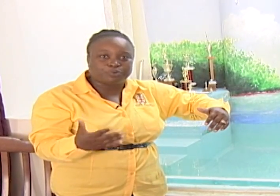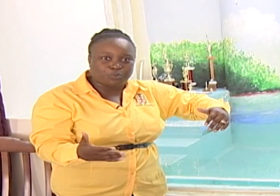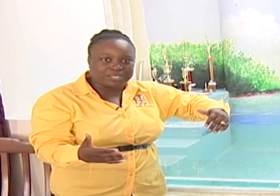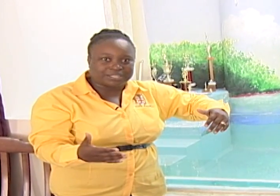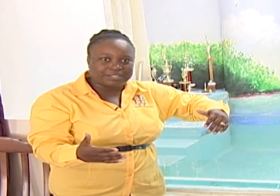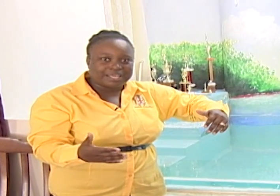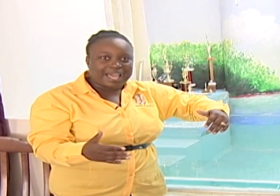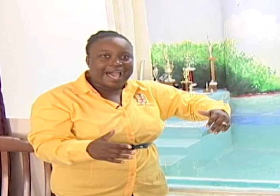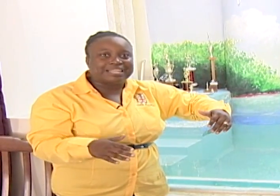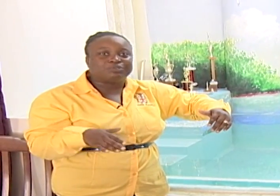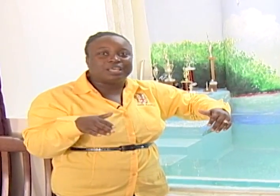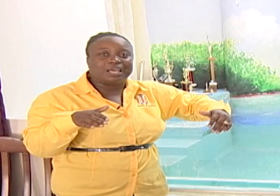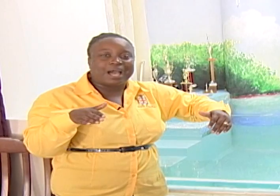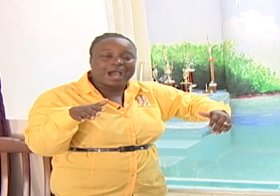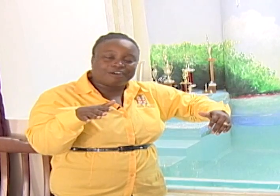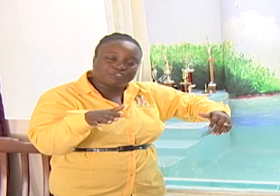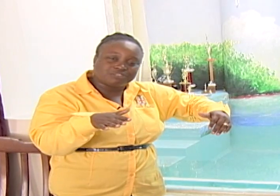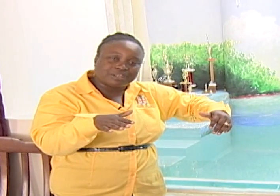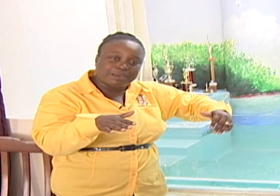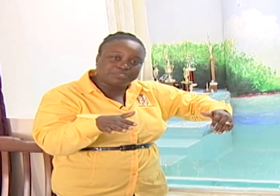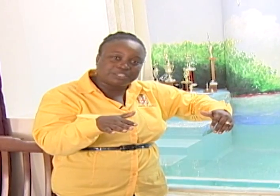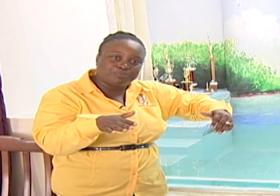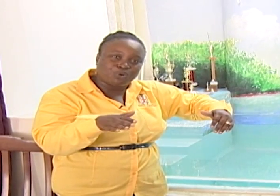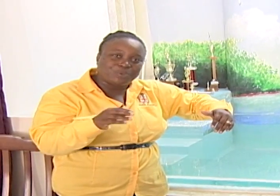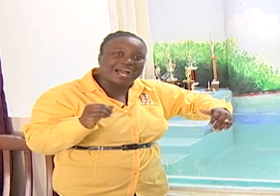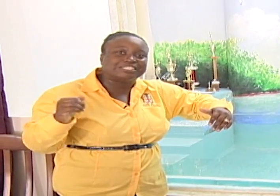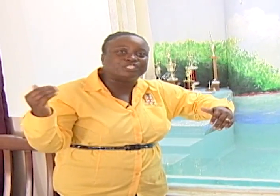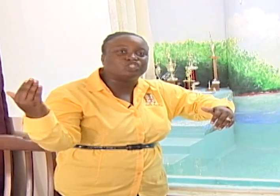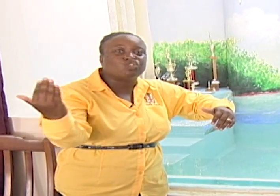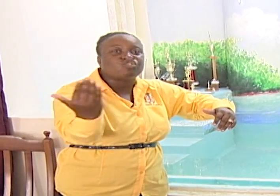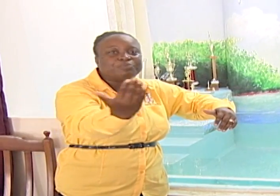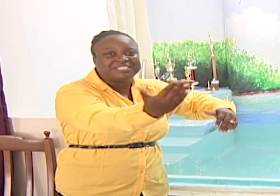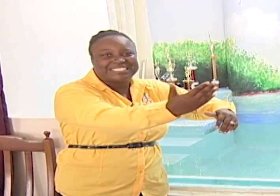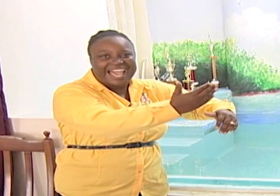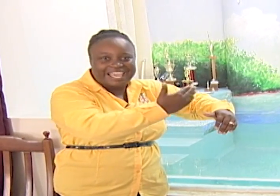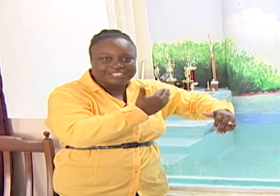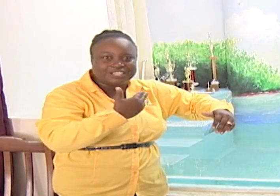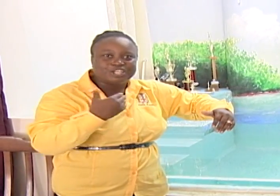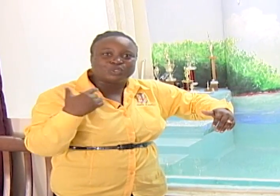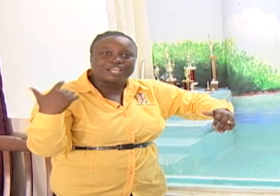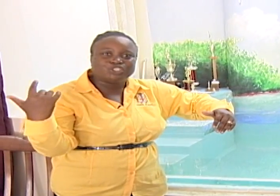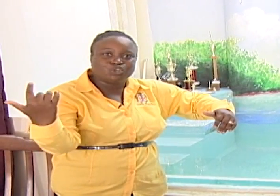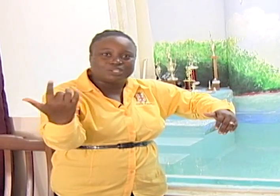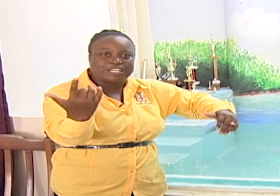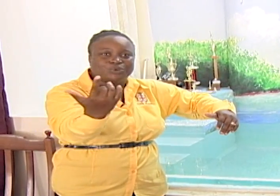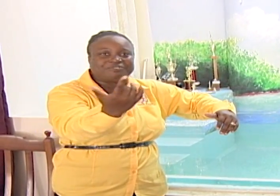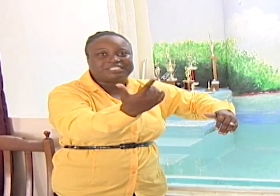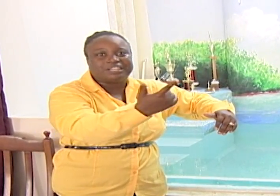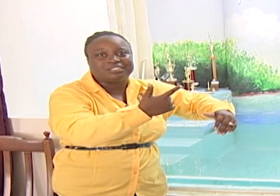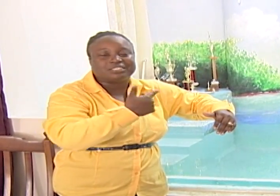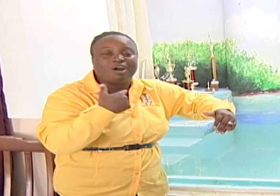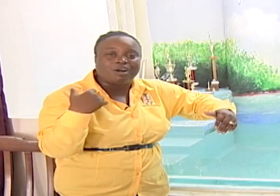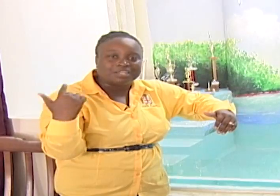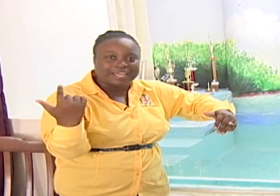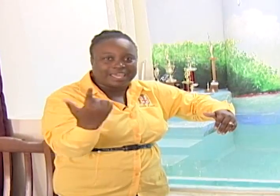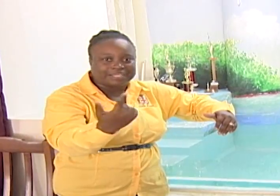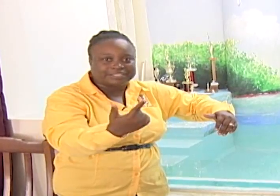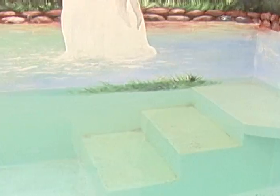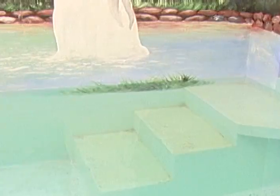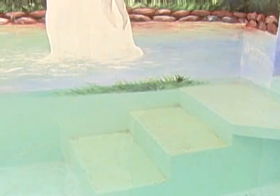week. And after emptying the pool, we ask that you scrub the sides to ensure that you have dislodged all the eggs.